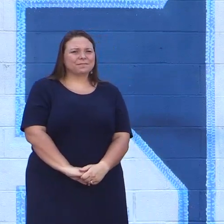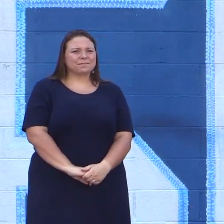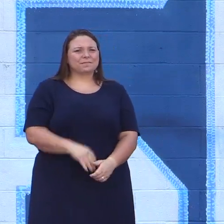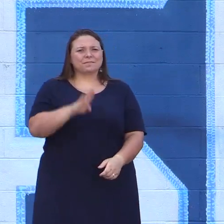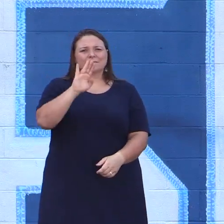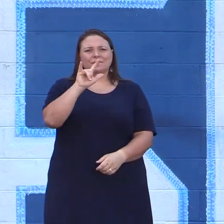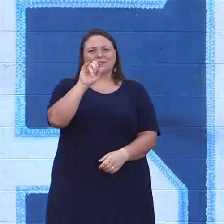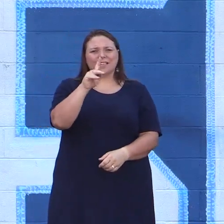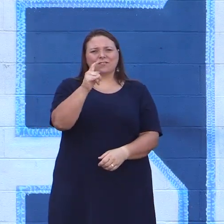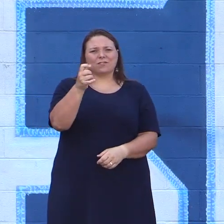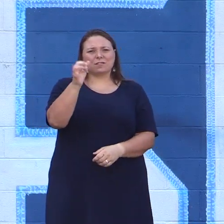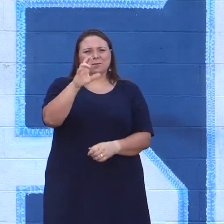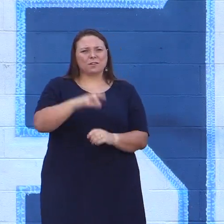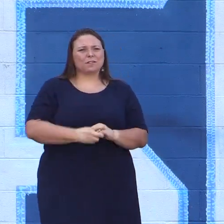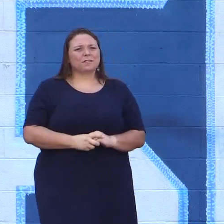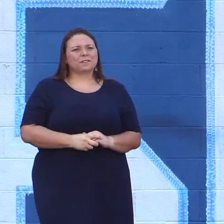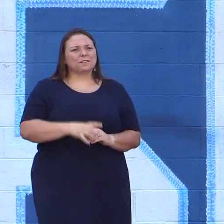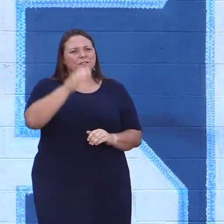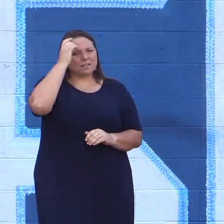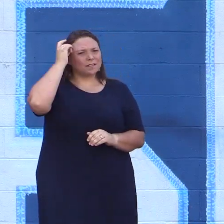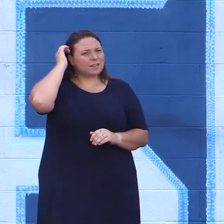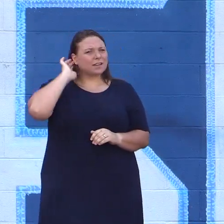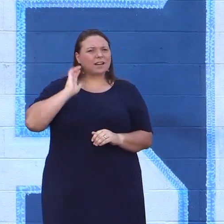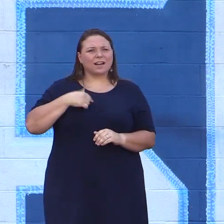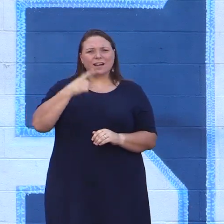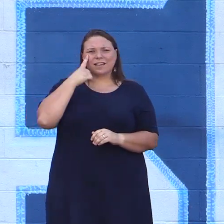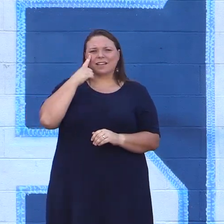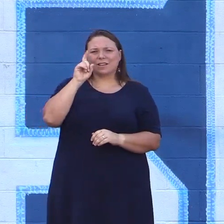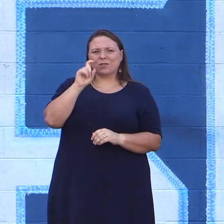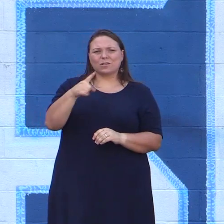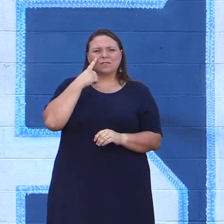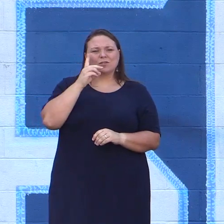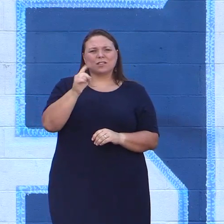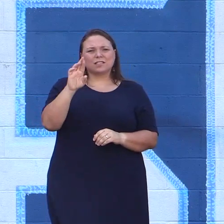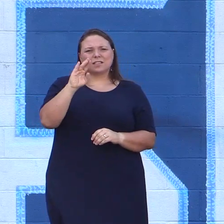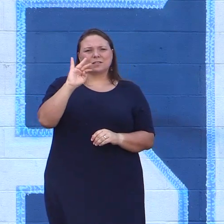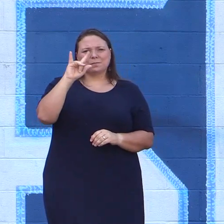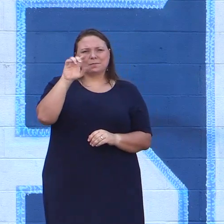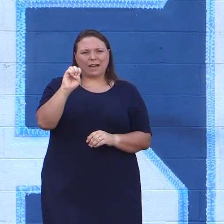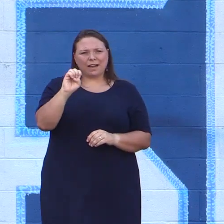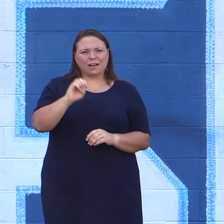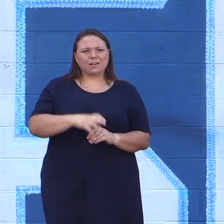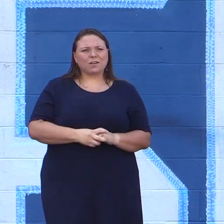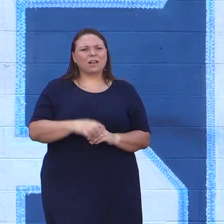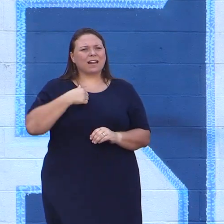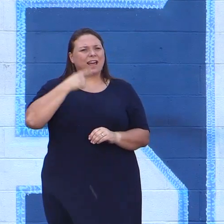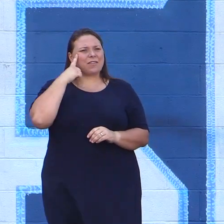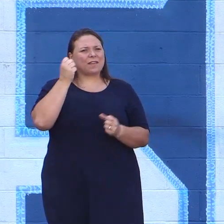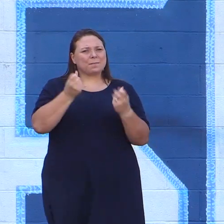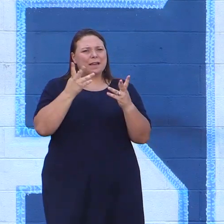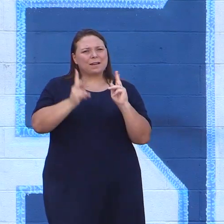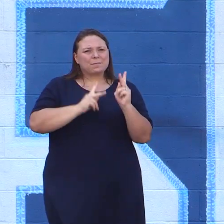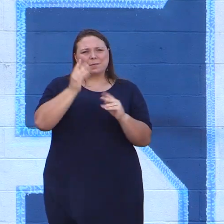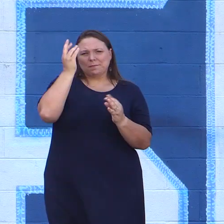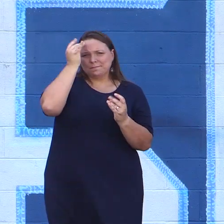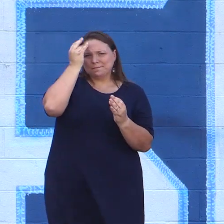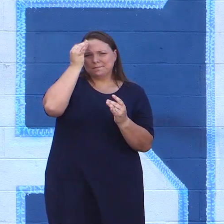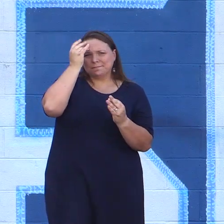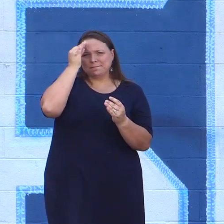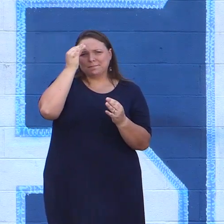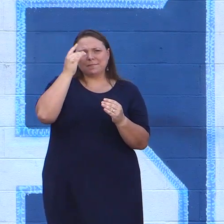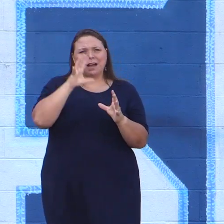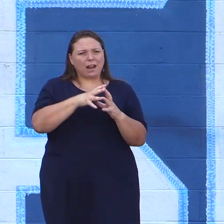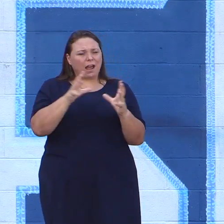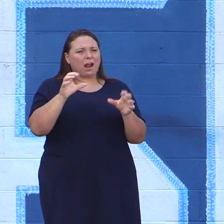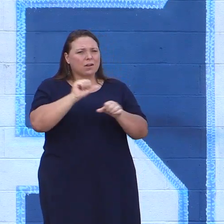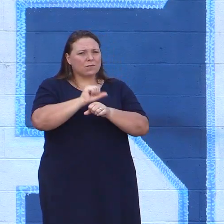Blake Farmer, WPLN. Yeah, I think this is a question for Dr. Battle, and I imagine it's a question on a lot of people's minds. There's obviously been a lot of effort